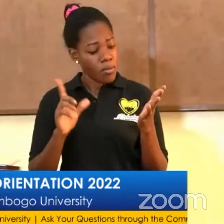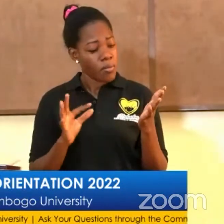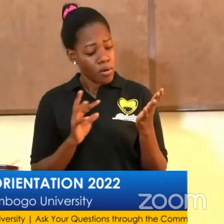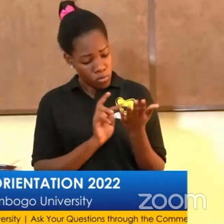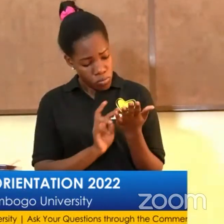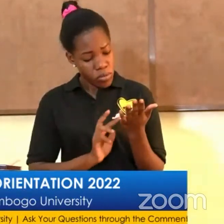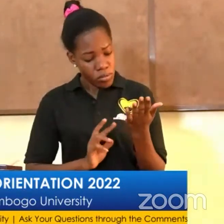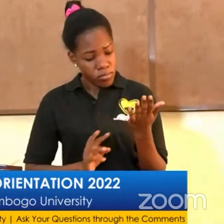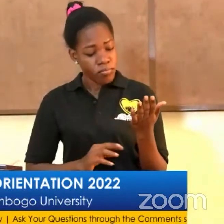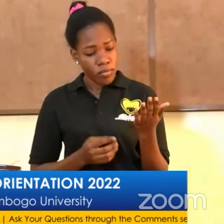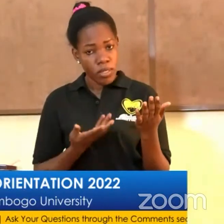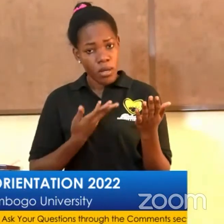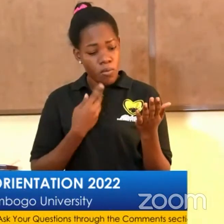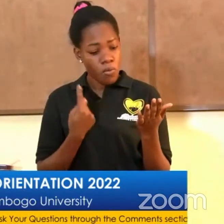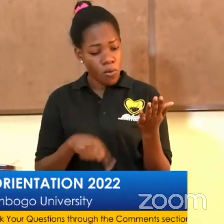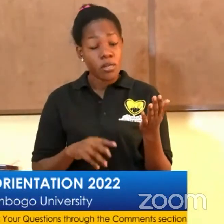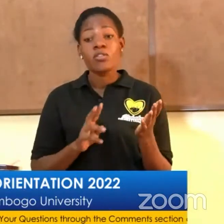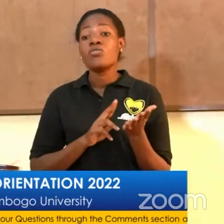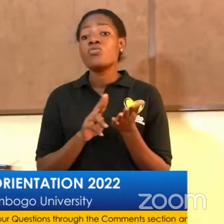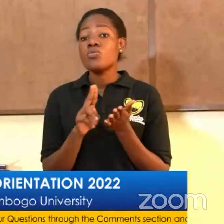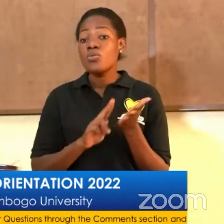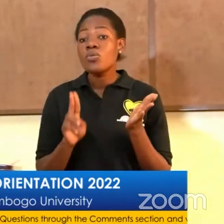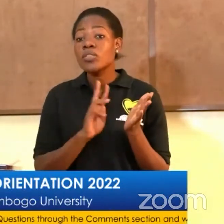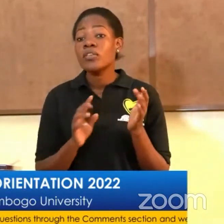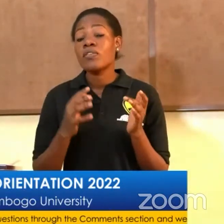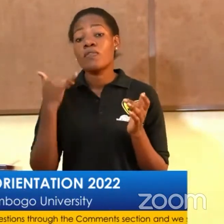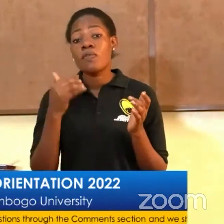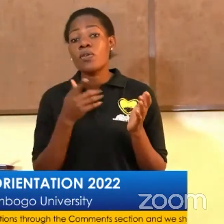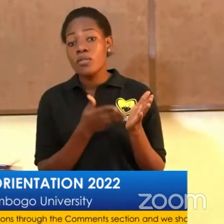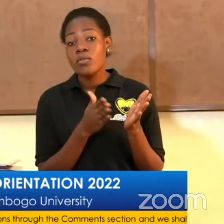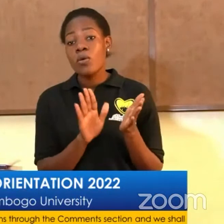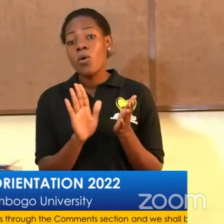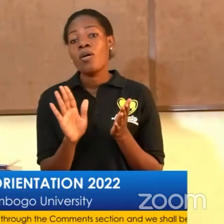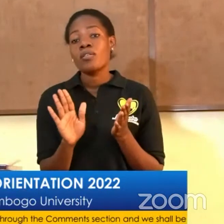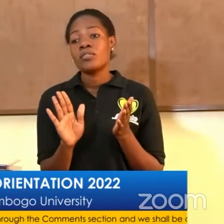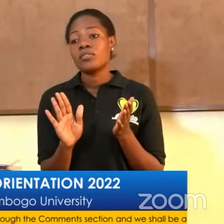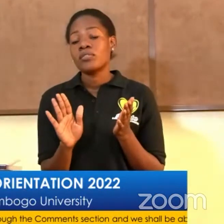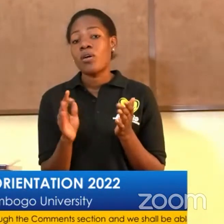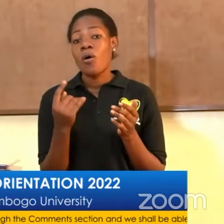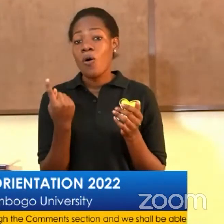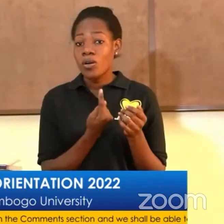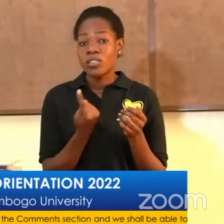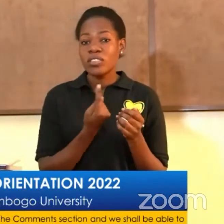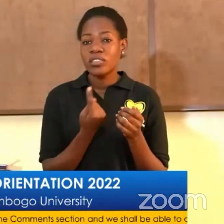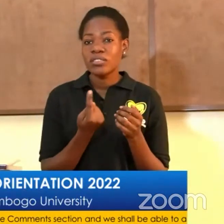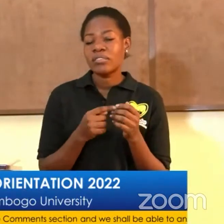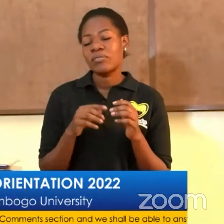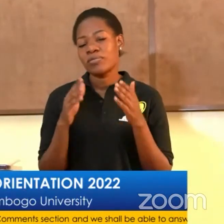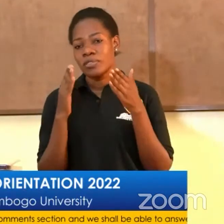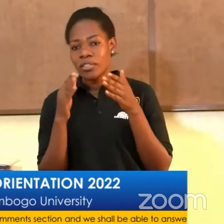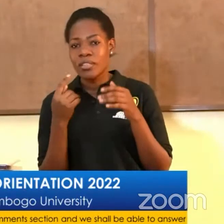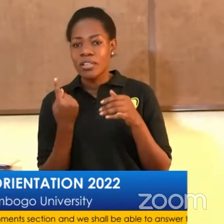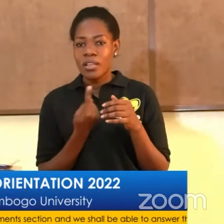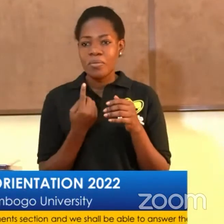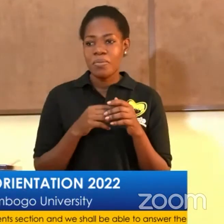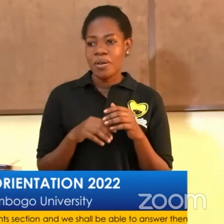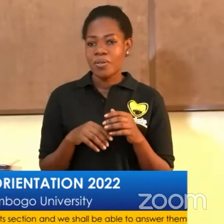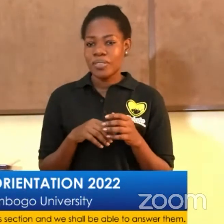have by using your smartphone. Not only about